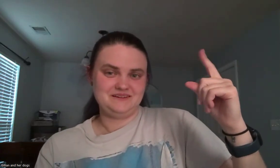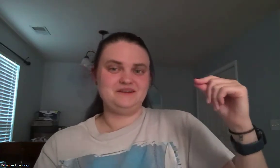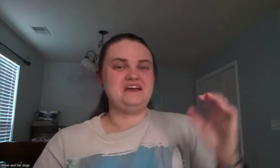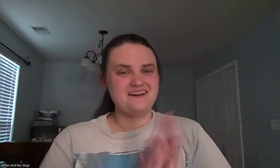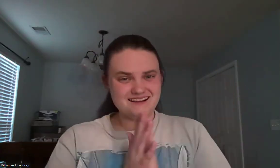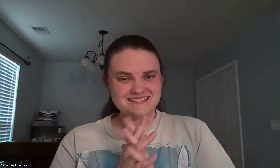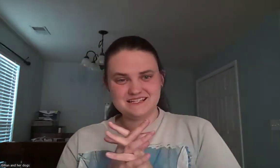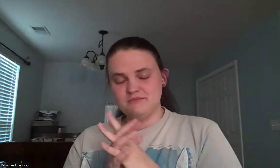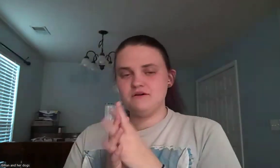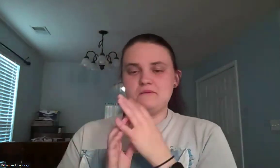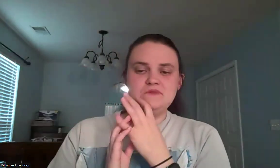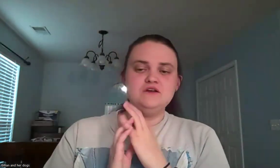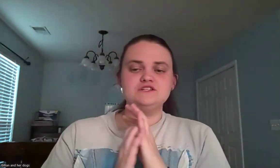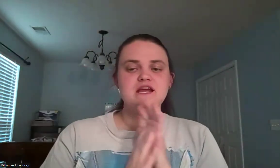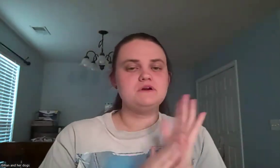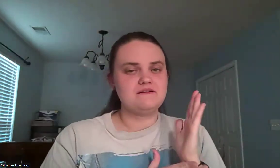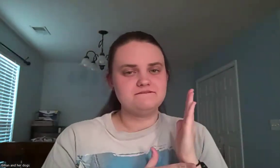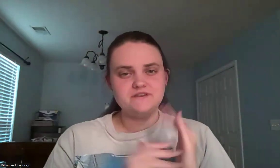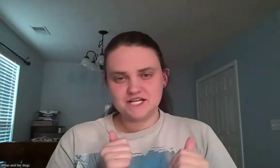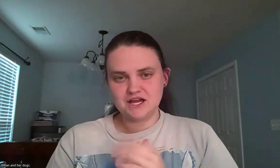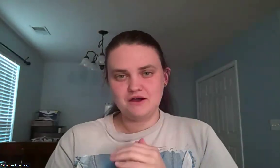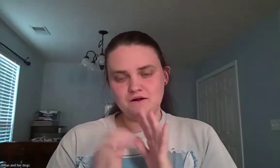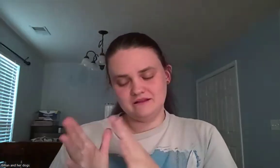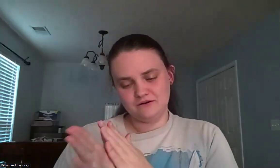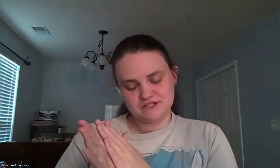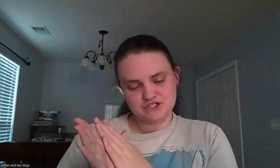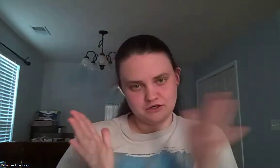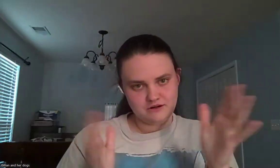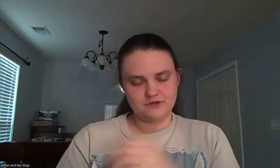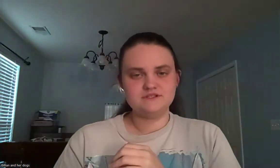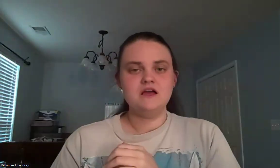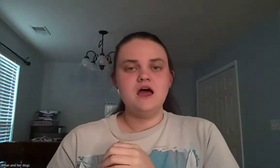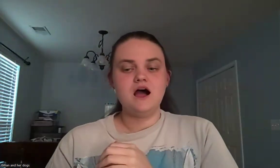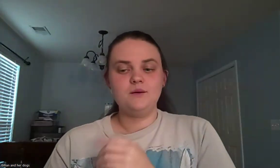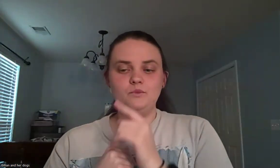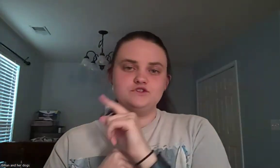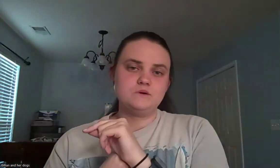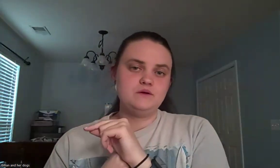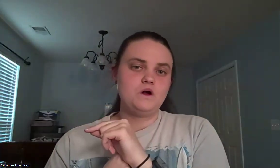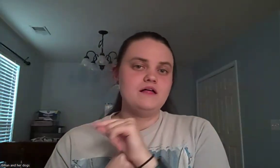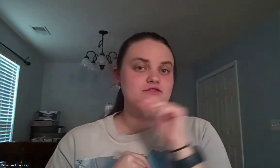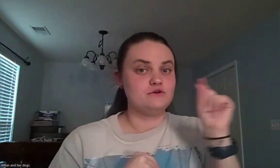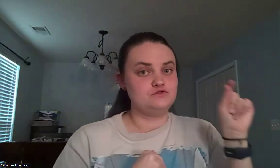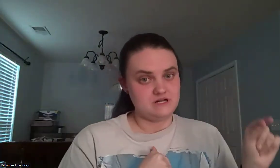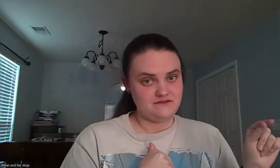Okay, awesome. Okay, so now we're gonna finish out our little starter numbers with 21 through